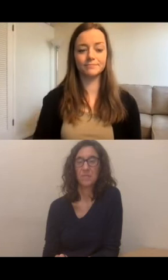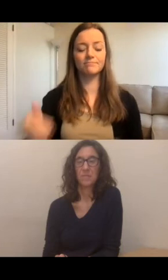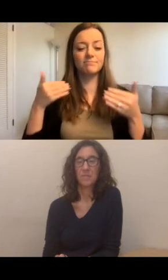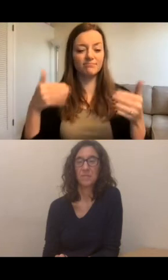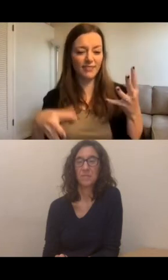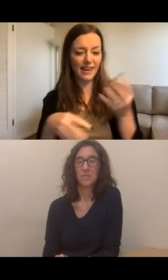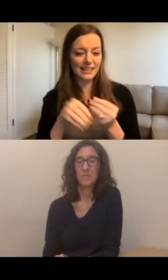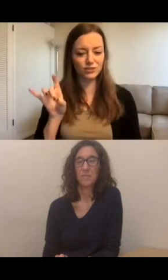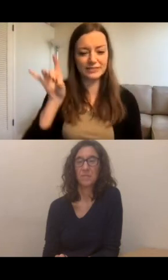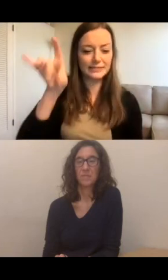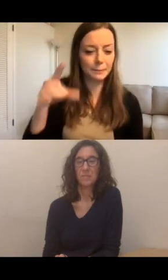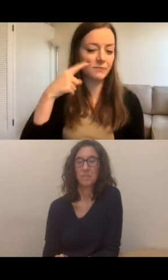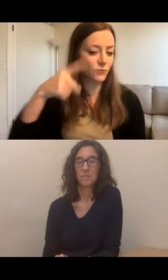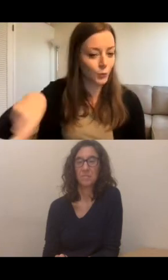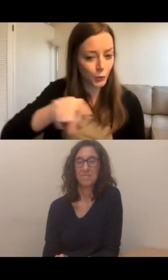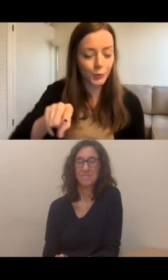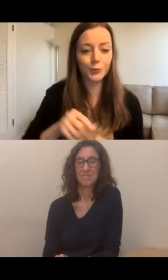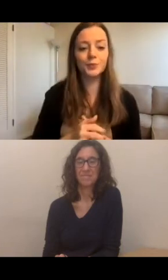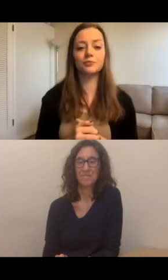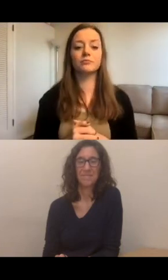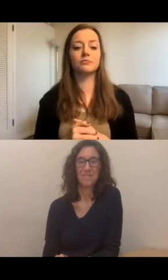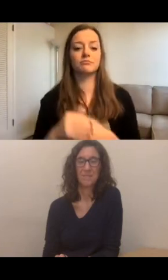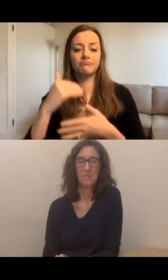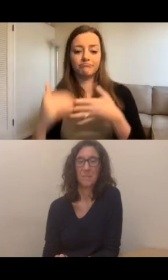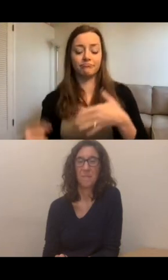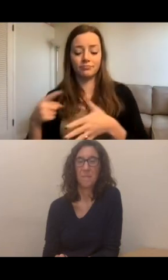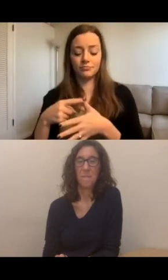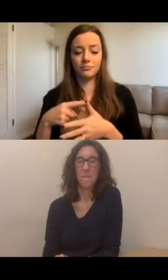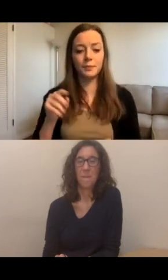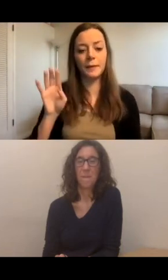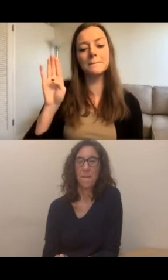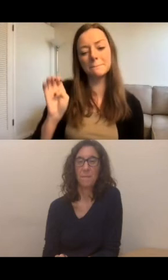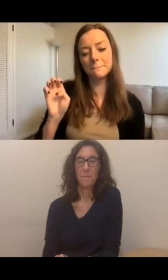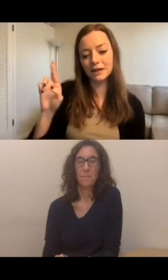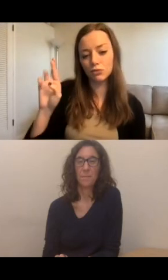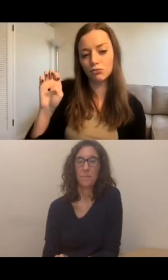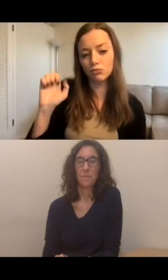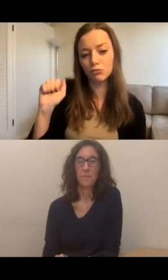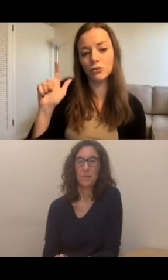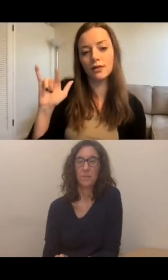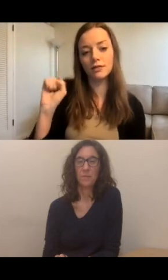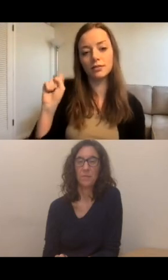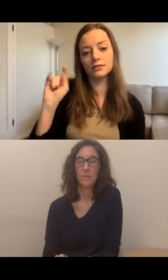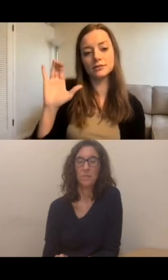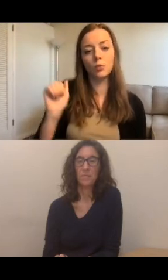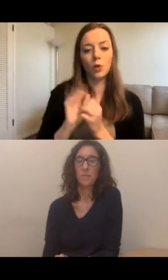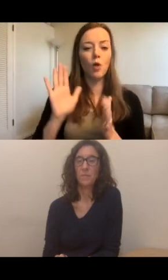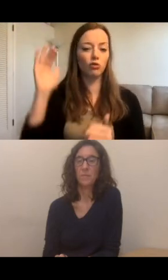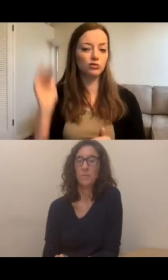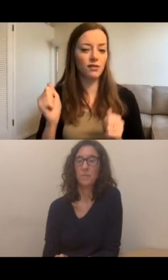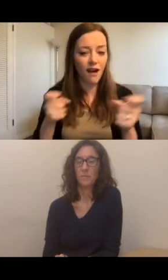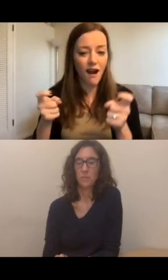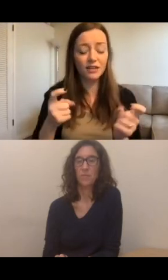Additional tips for all of you, there are a total of 5. First, be realistic with what your child can